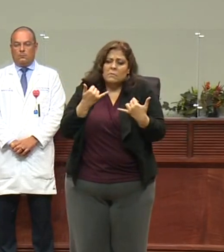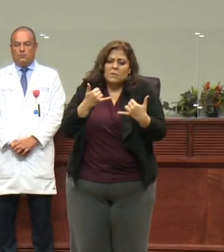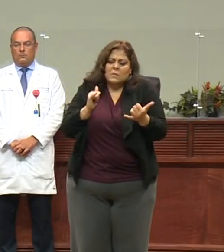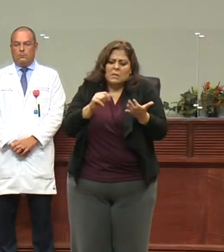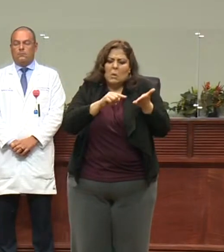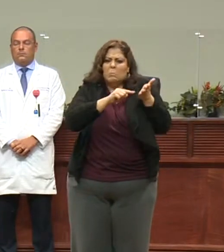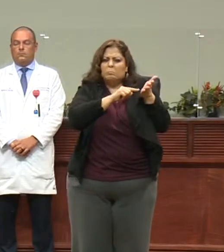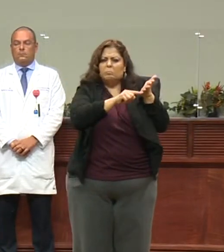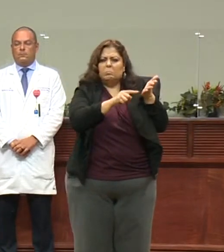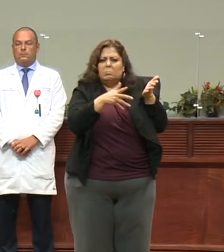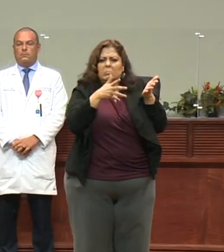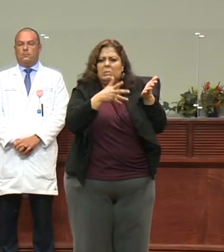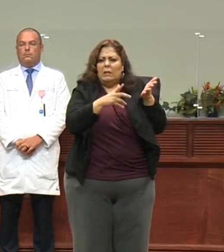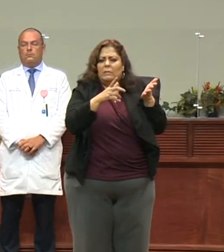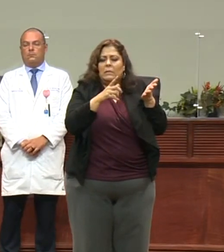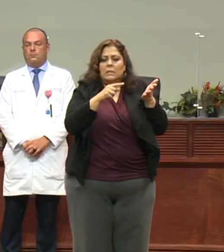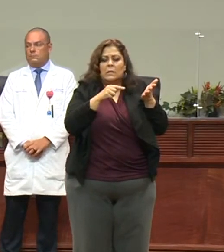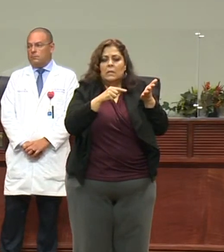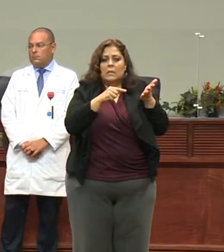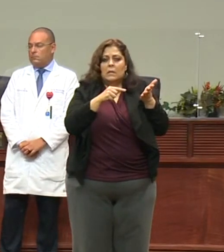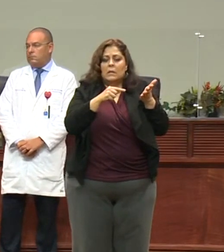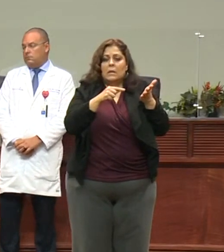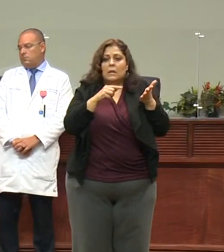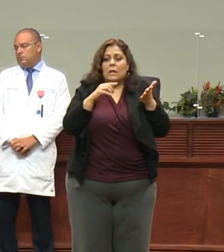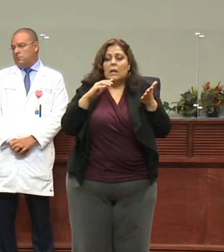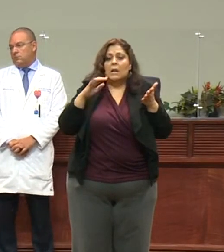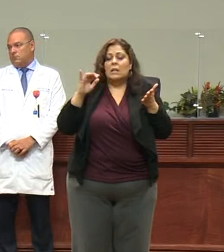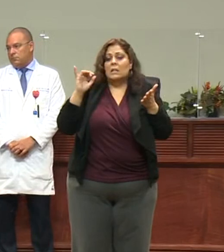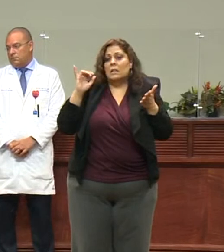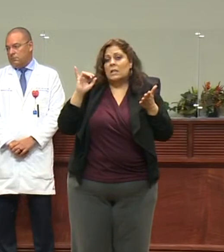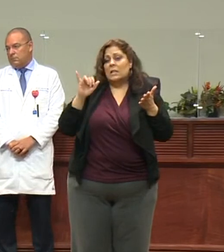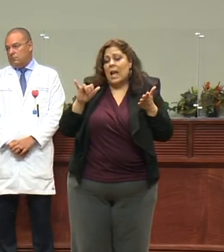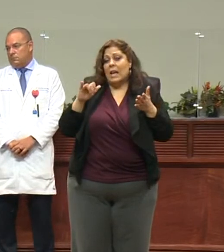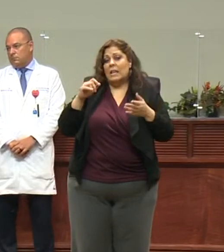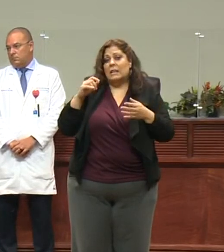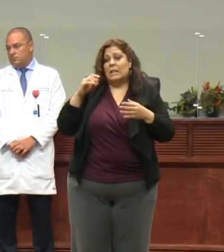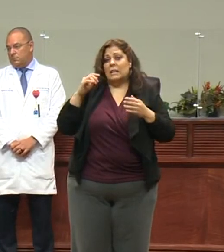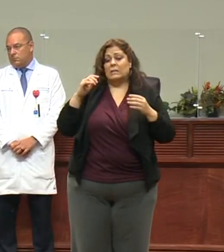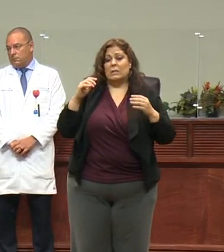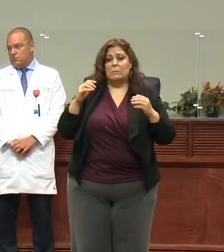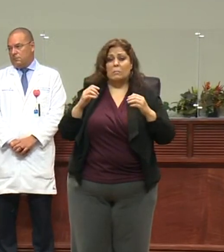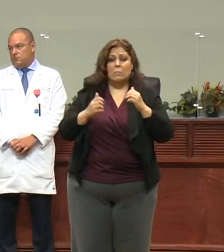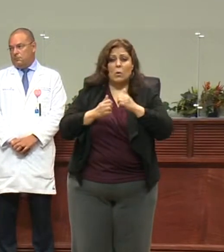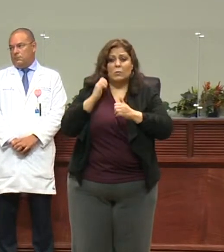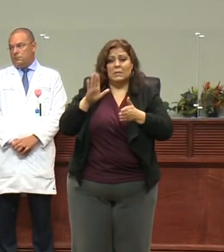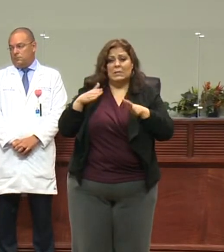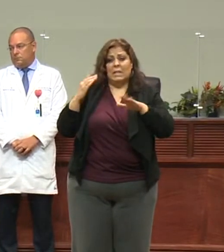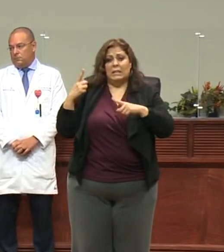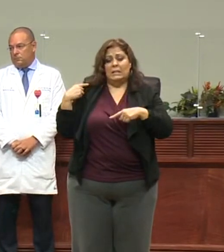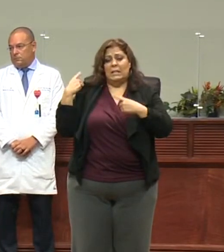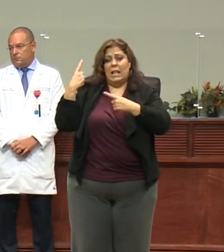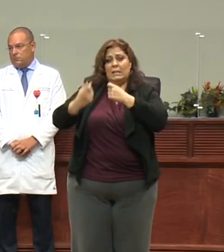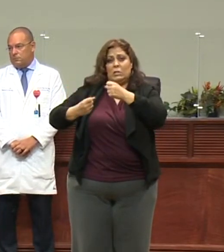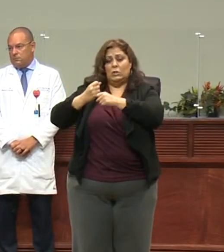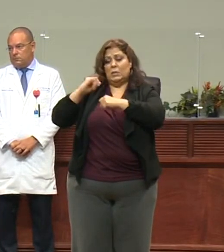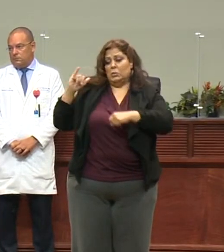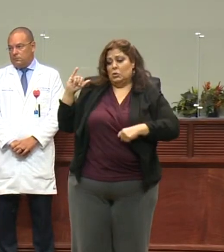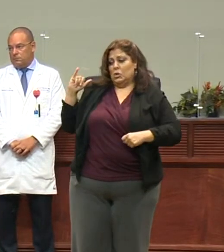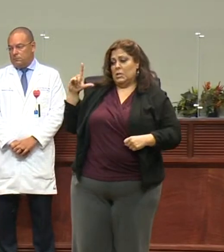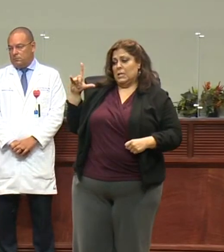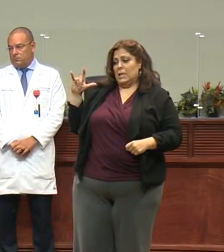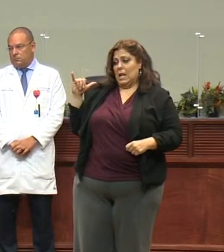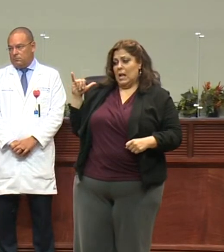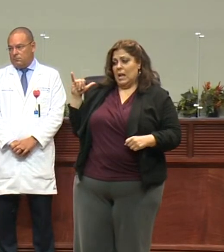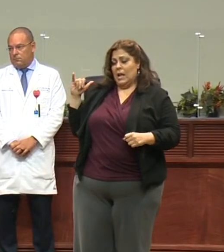is the lowest death in the last year. Since July last year, if